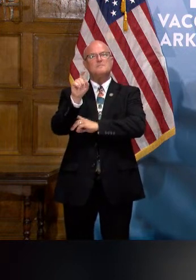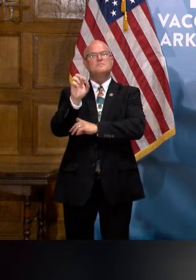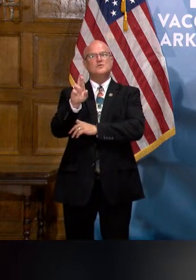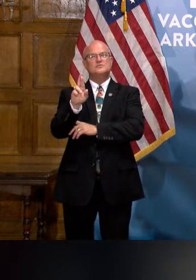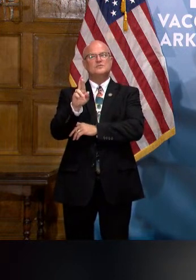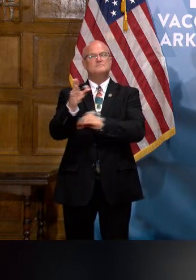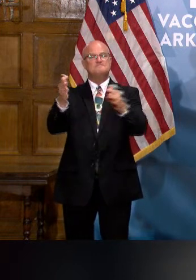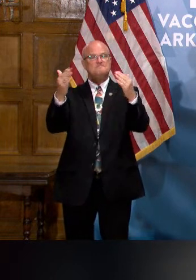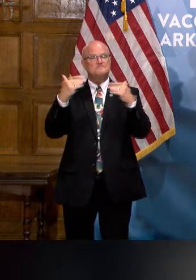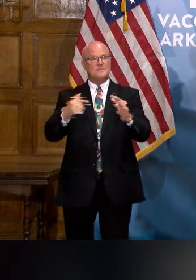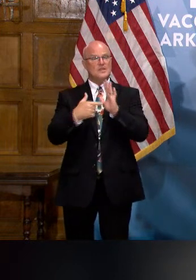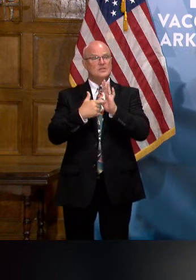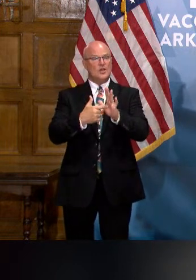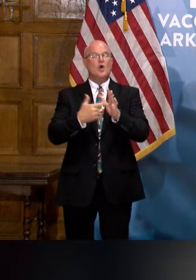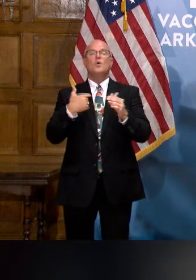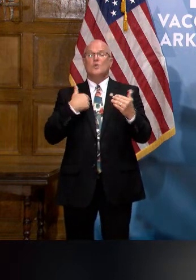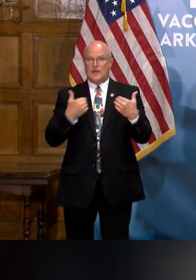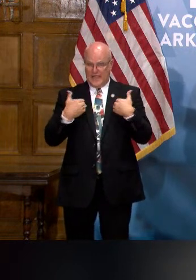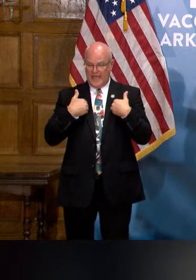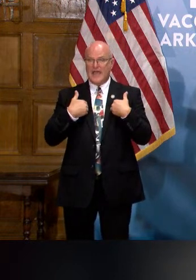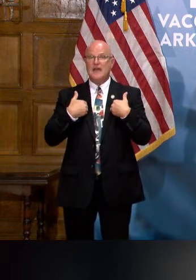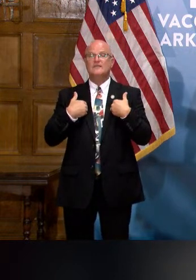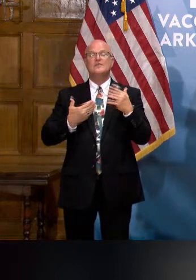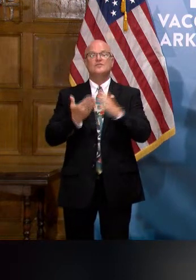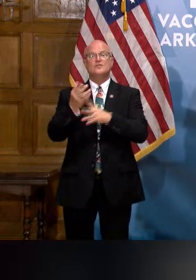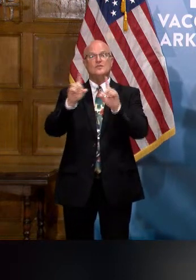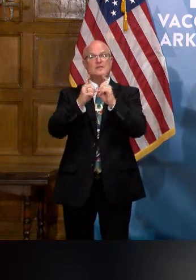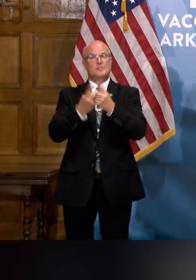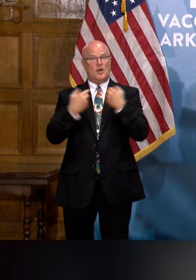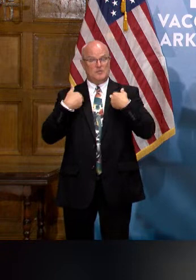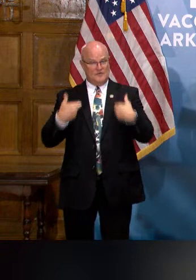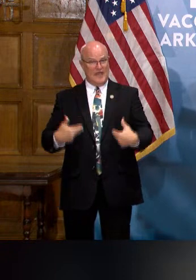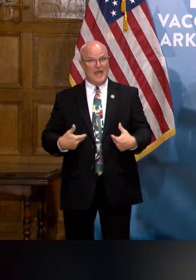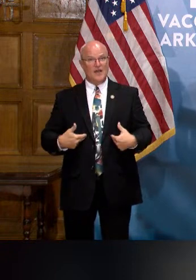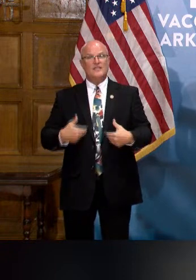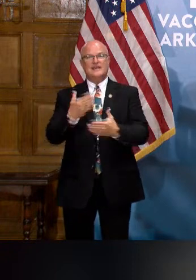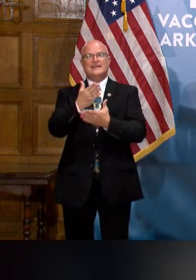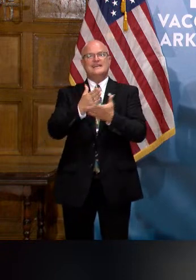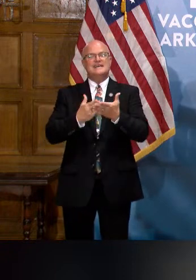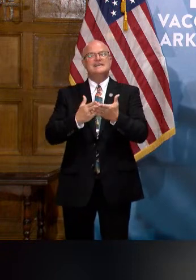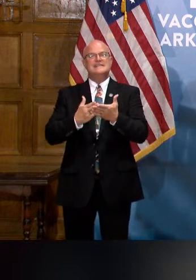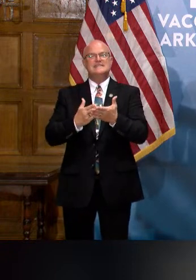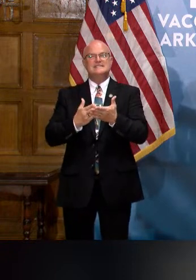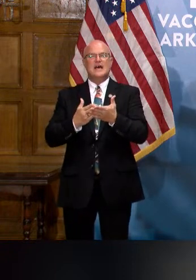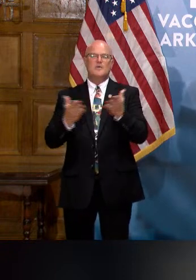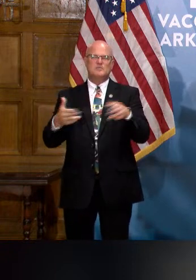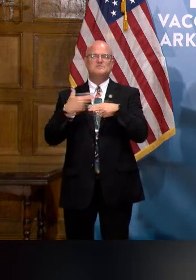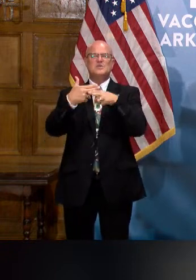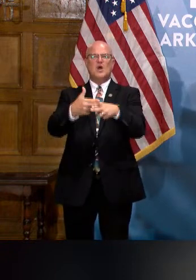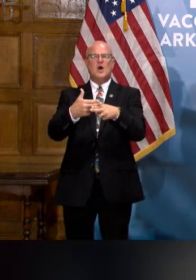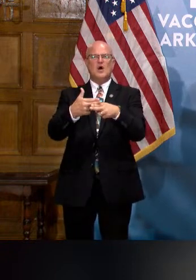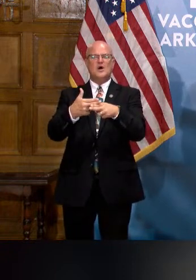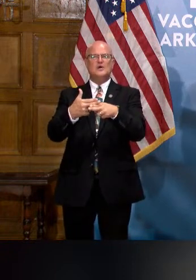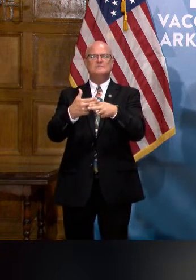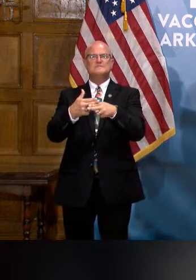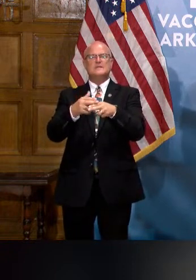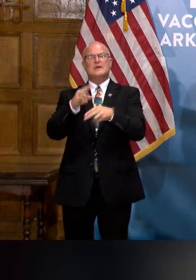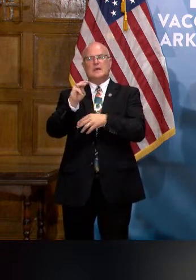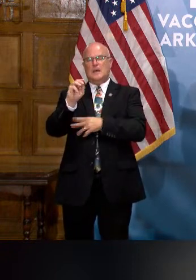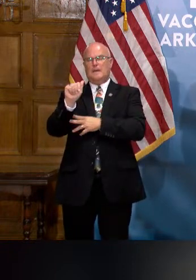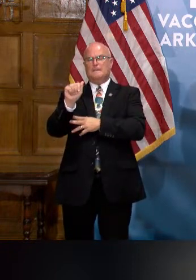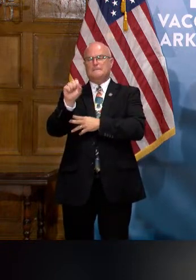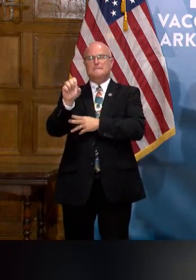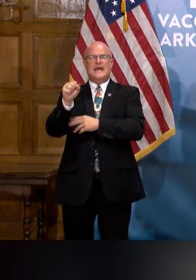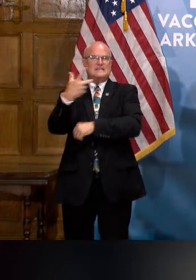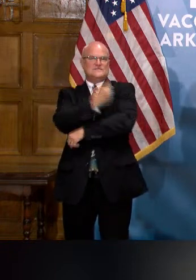The next shows we are having, through the Department of Health, some what we would call mass vaccination